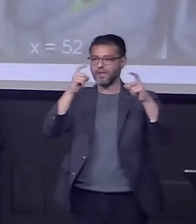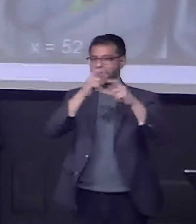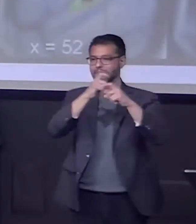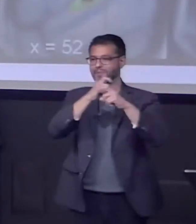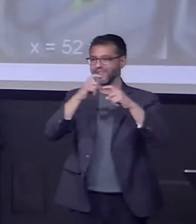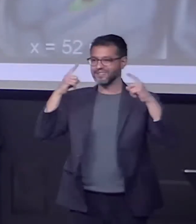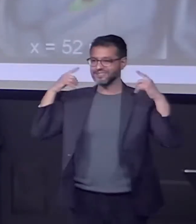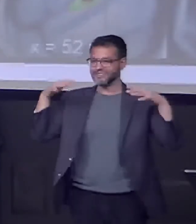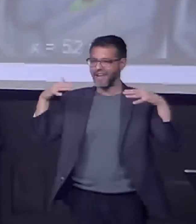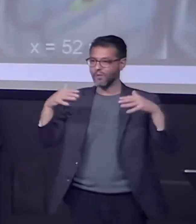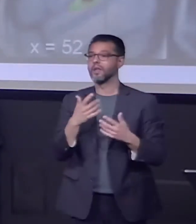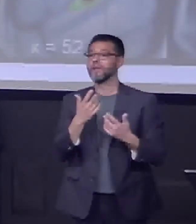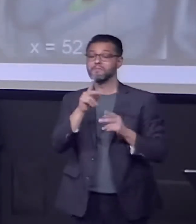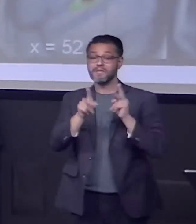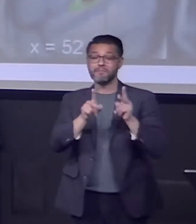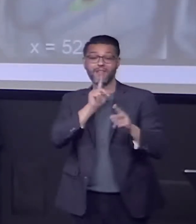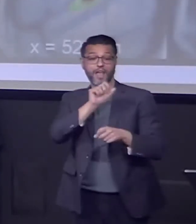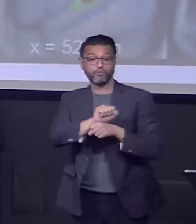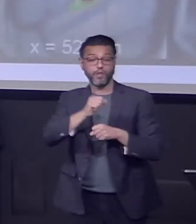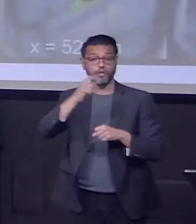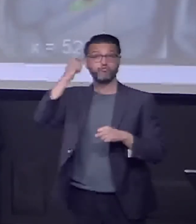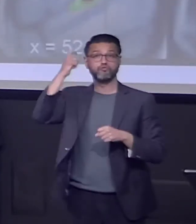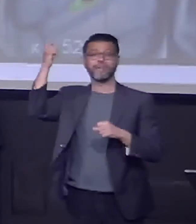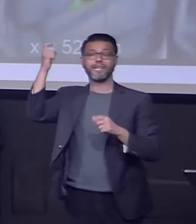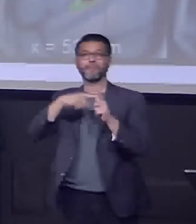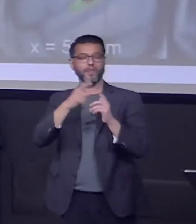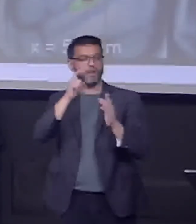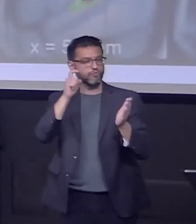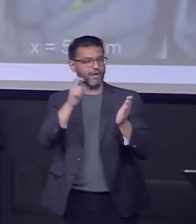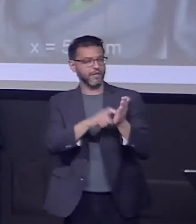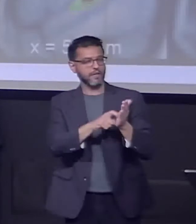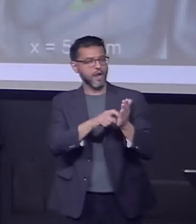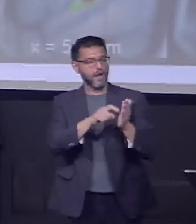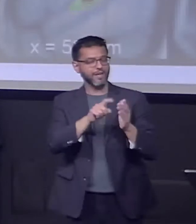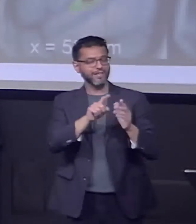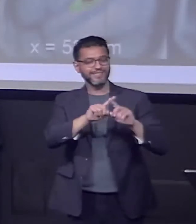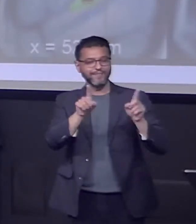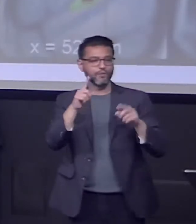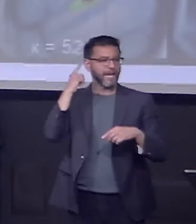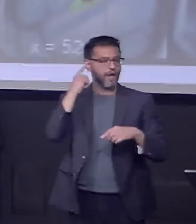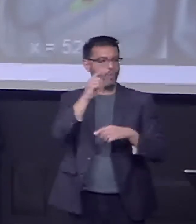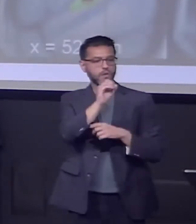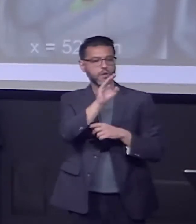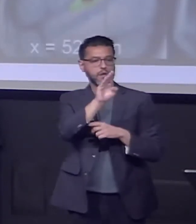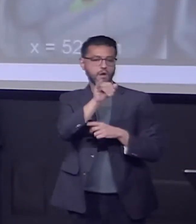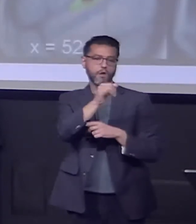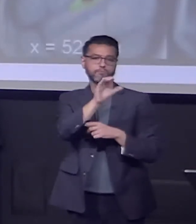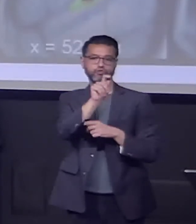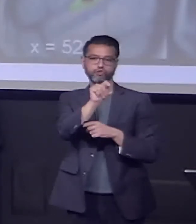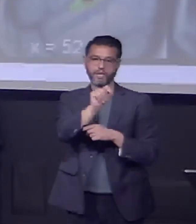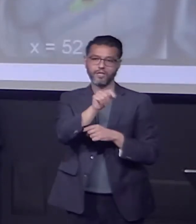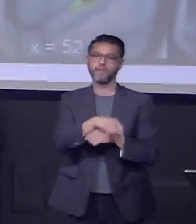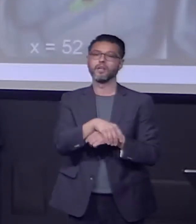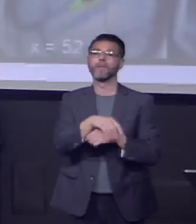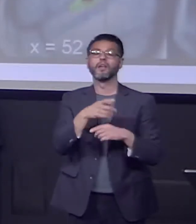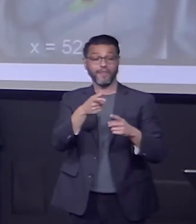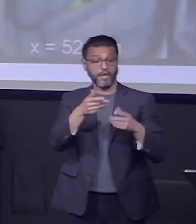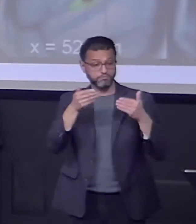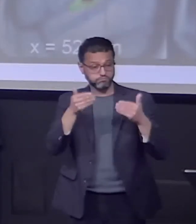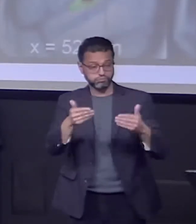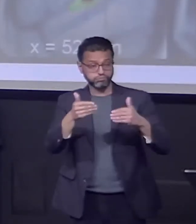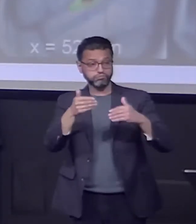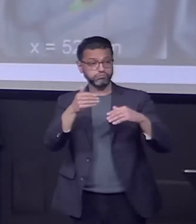as objects. People were actually trained in recognizing and distinguishing different sound objects, and then they did the imaging,